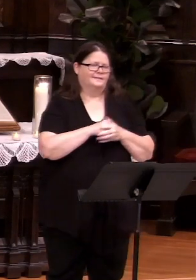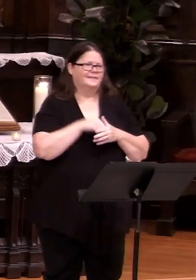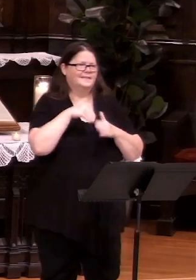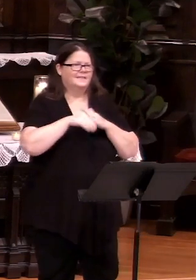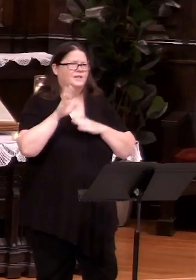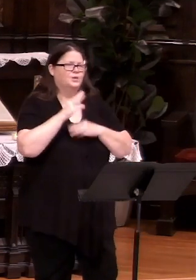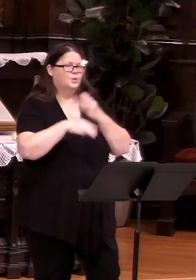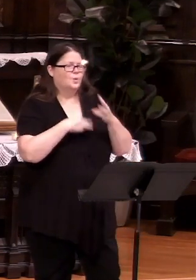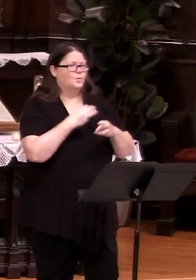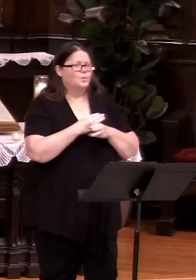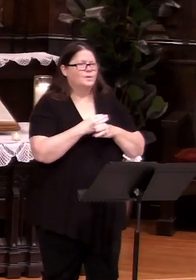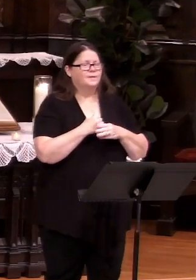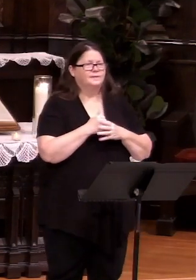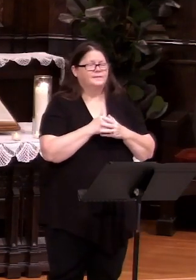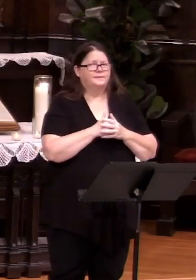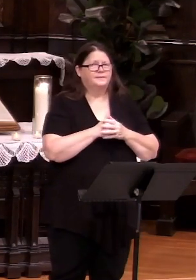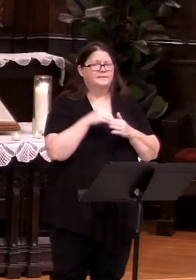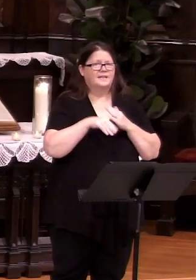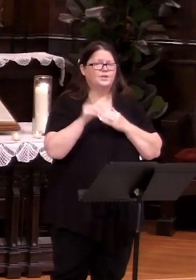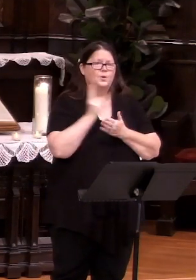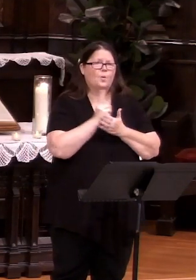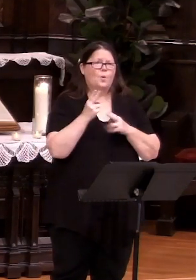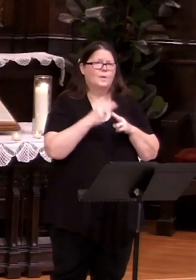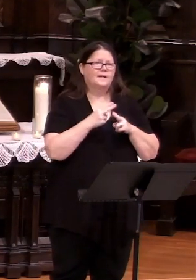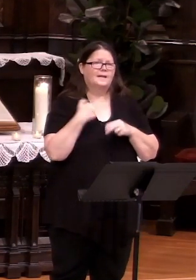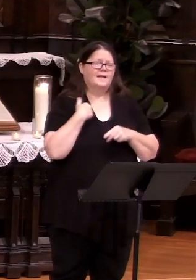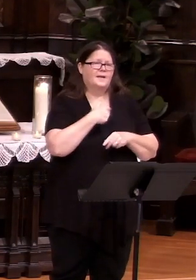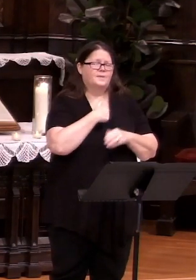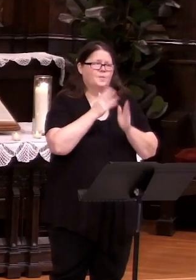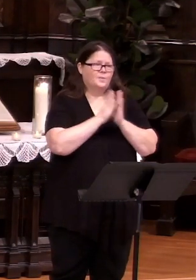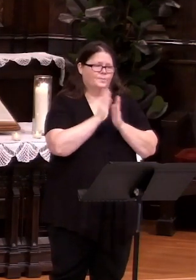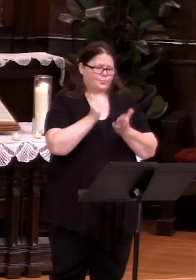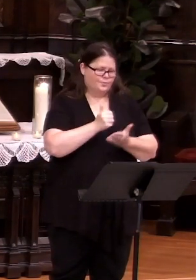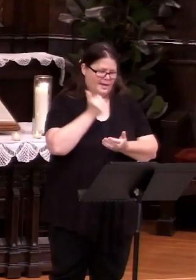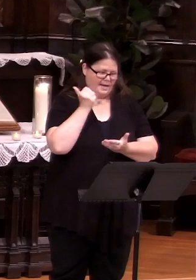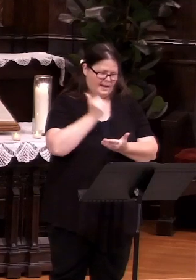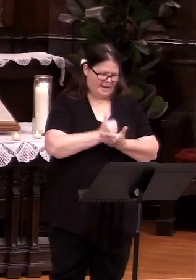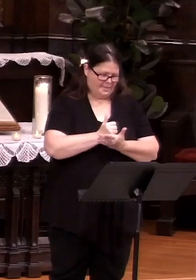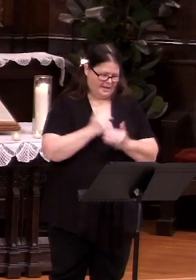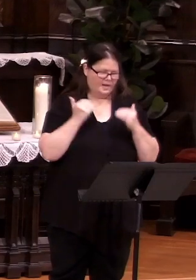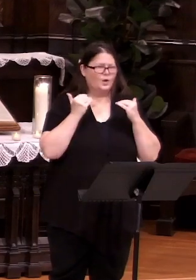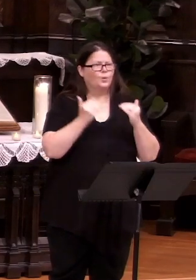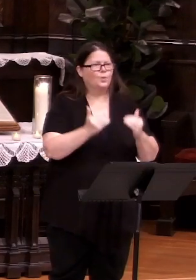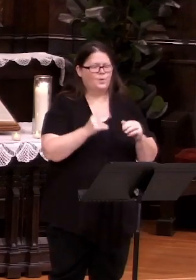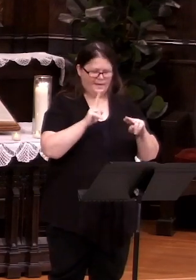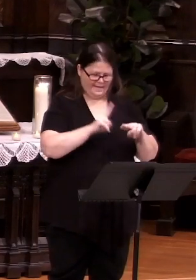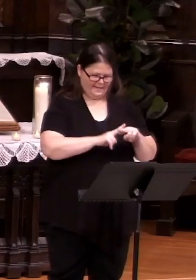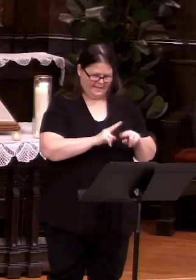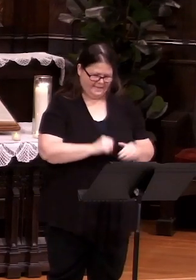world. In your holy name we pray. Amen. Please be seated.